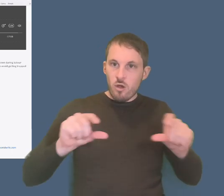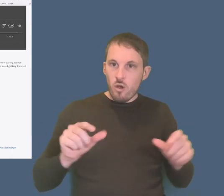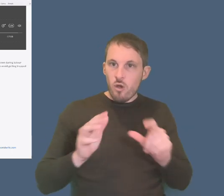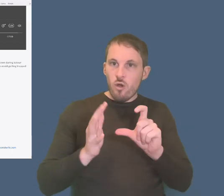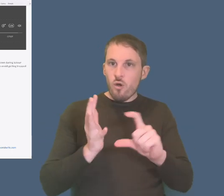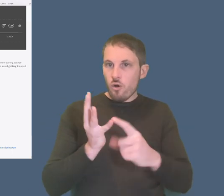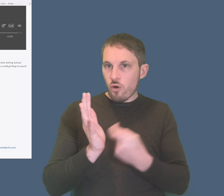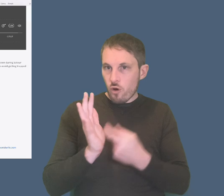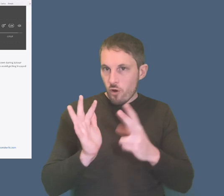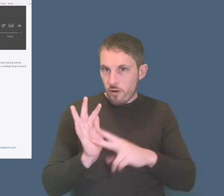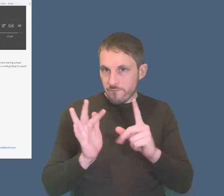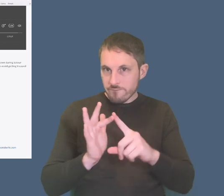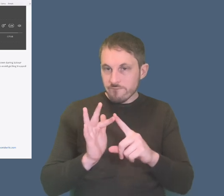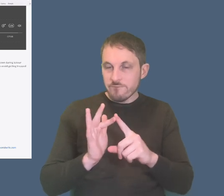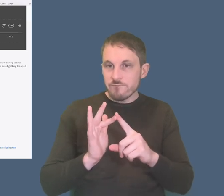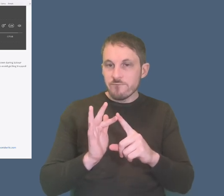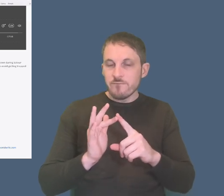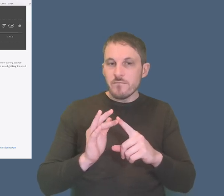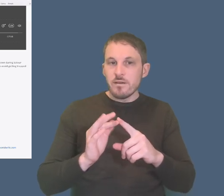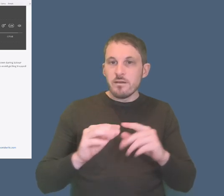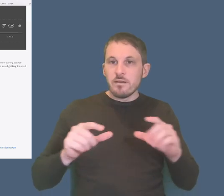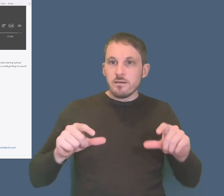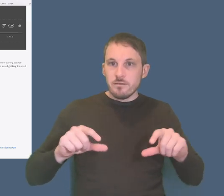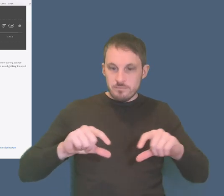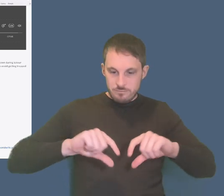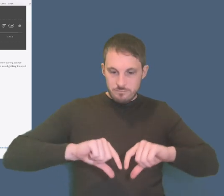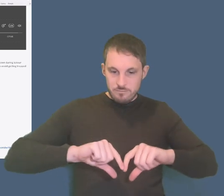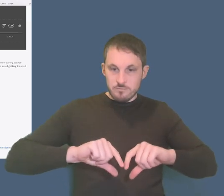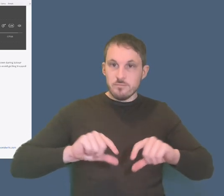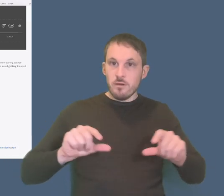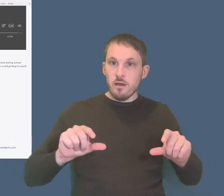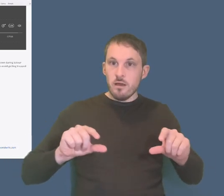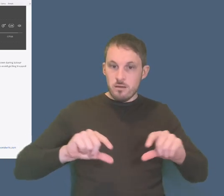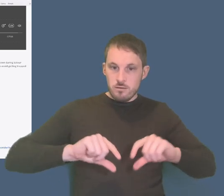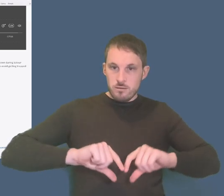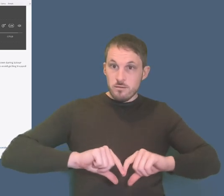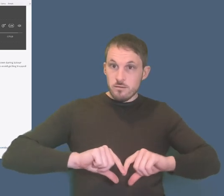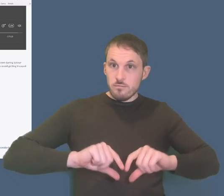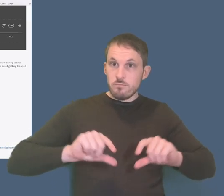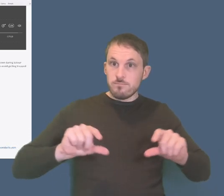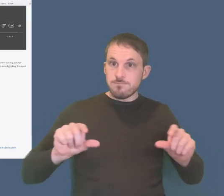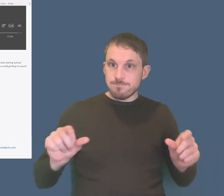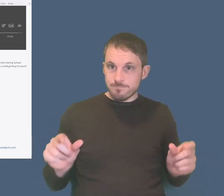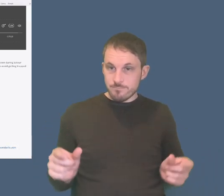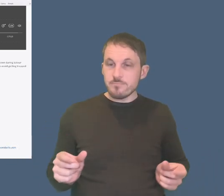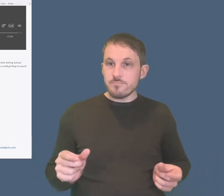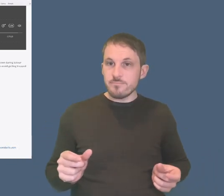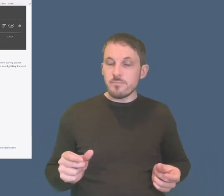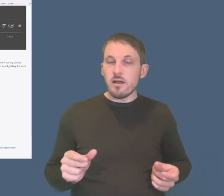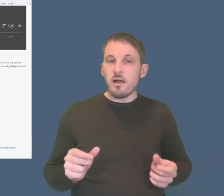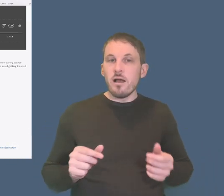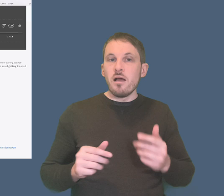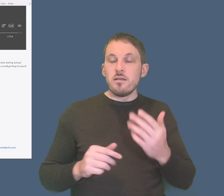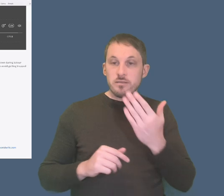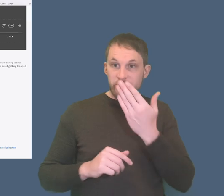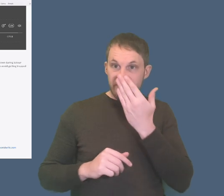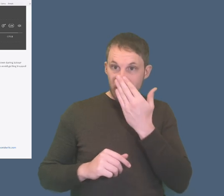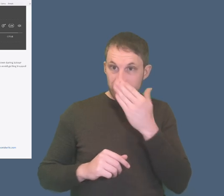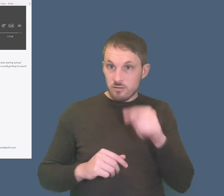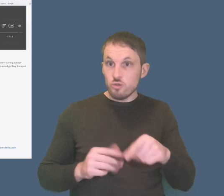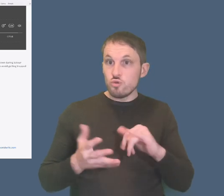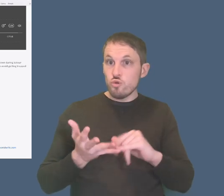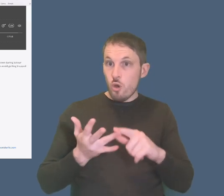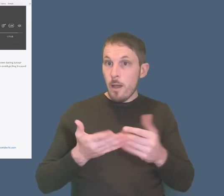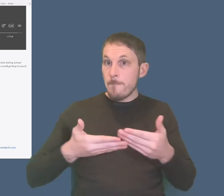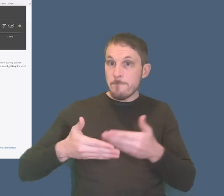is pointing forward to your pubic bone. So it's like coming down a slippery dip. At the front, so your baby